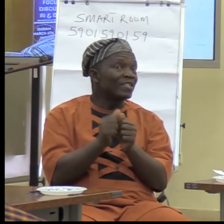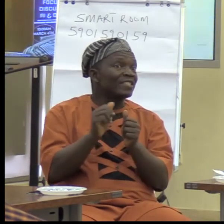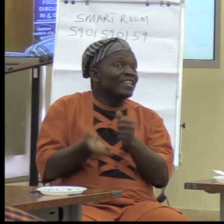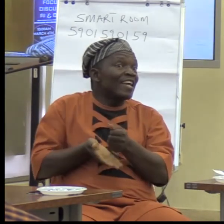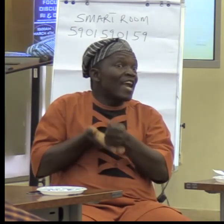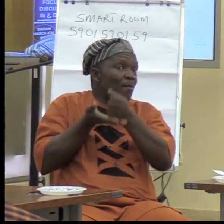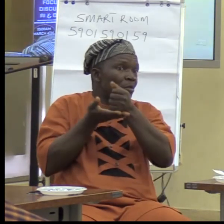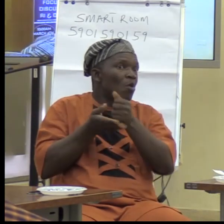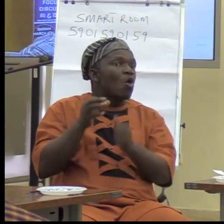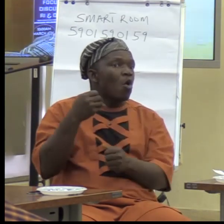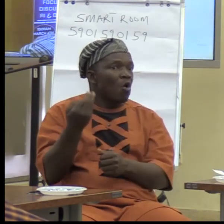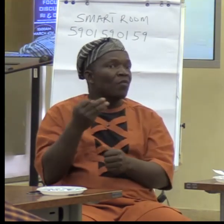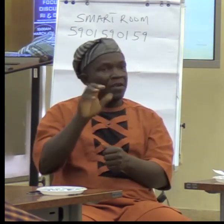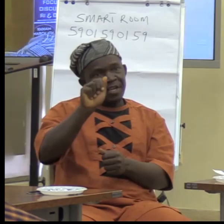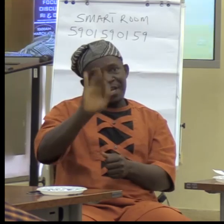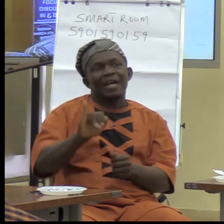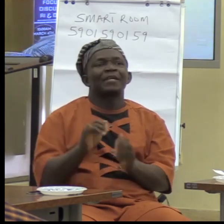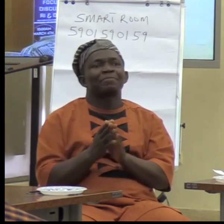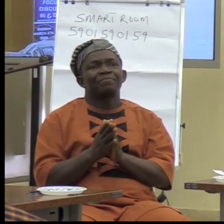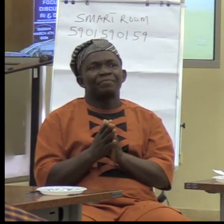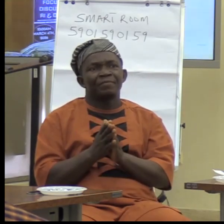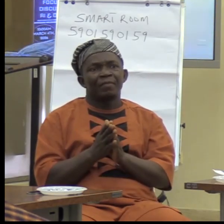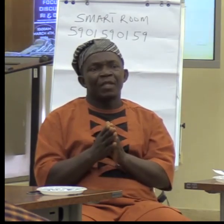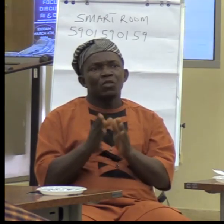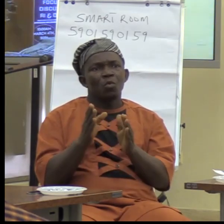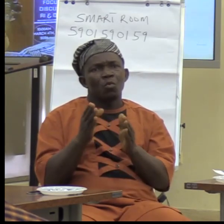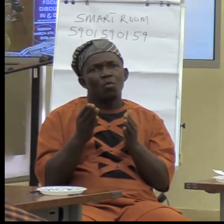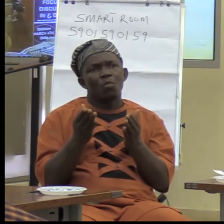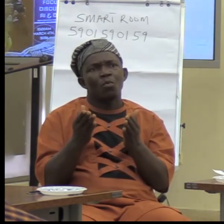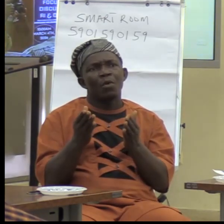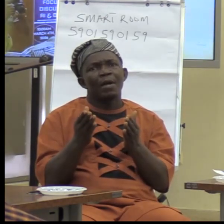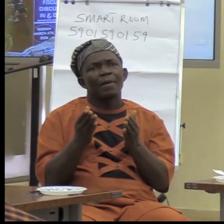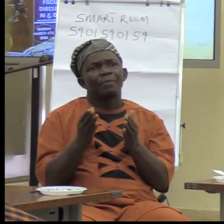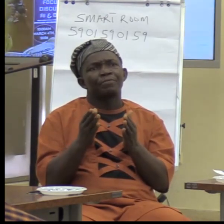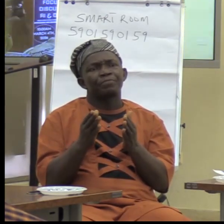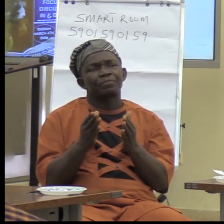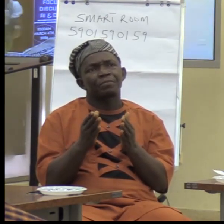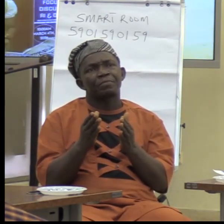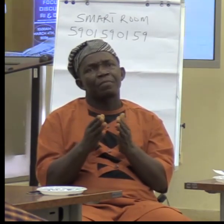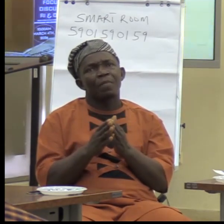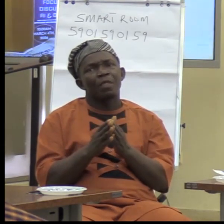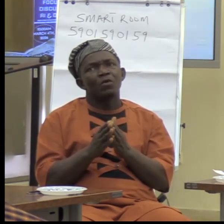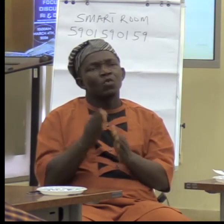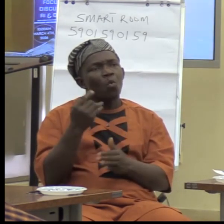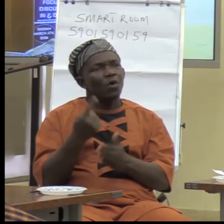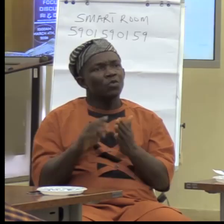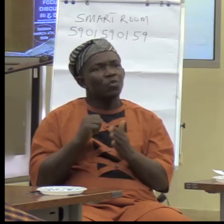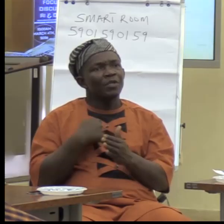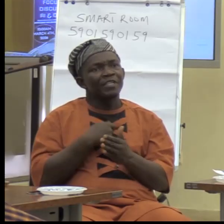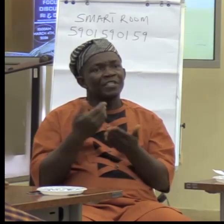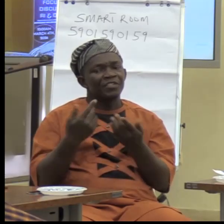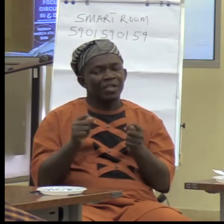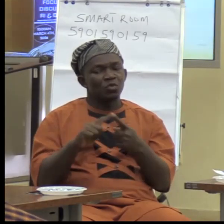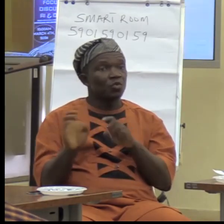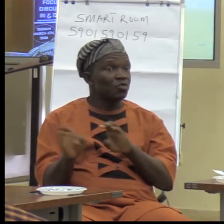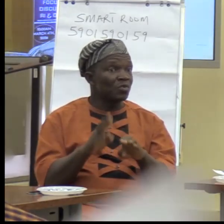tailored to their requirements, And then the third one is trying to ensure that whatever we do,